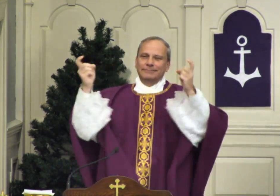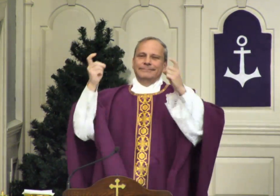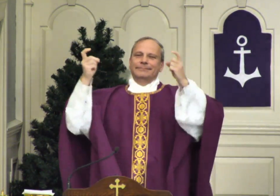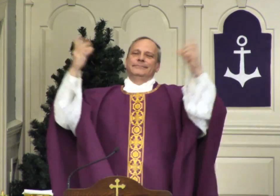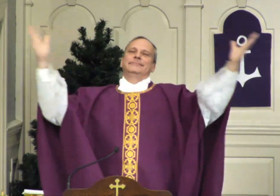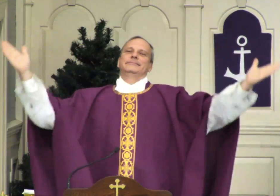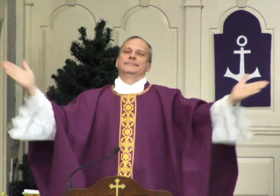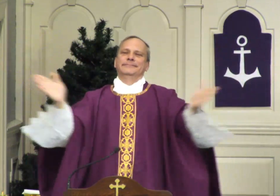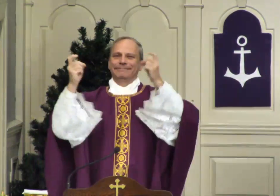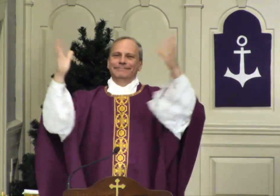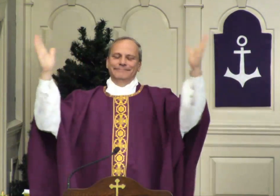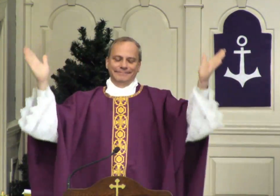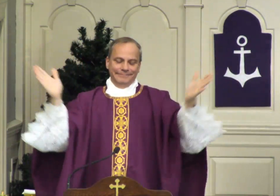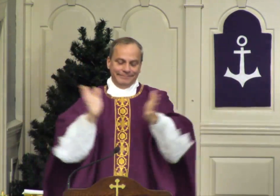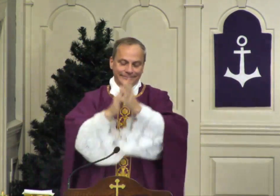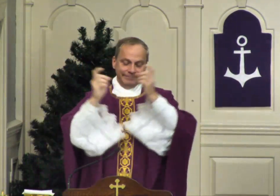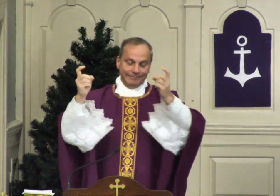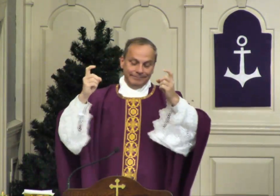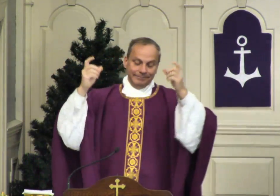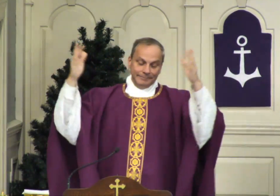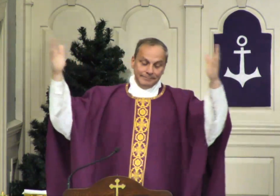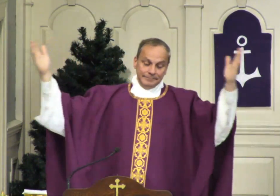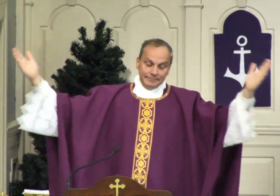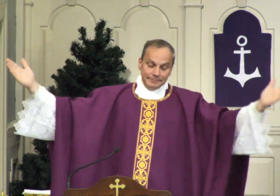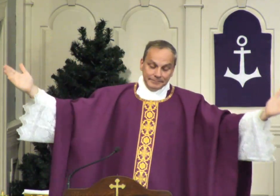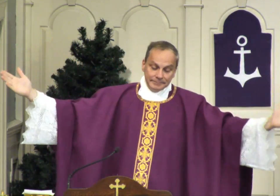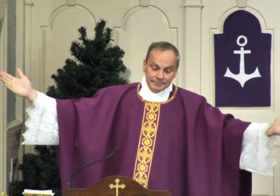Alleluia, alleluia, alleluia.